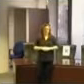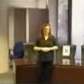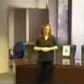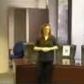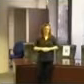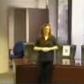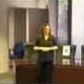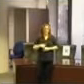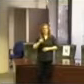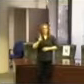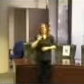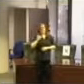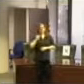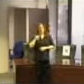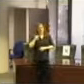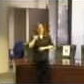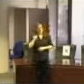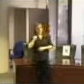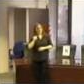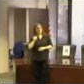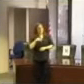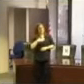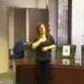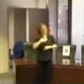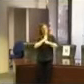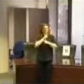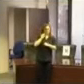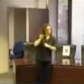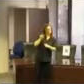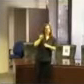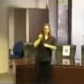Kiana, if we can make sure Chairman Boyd is unmuted, please.